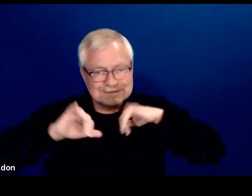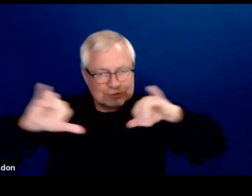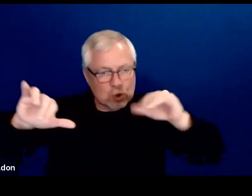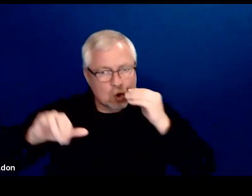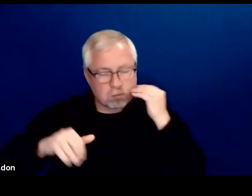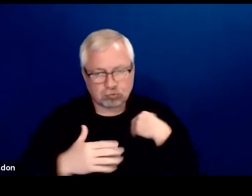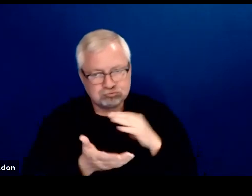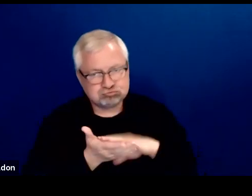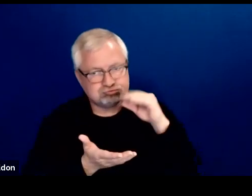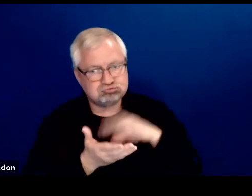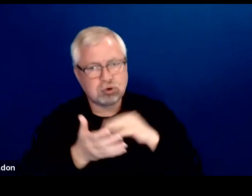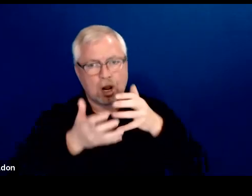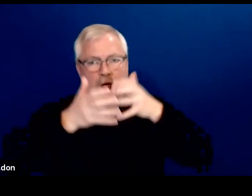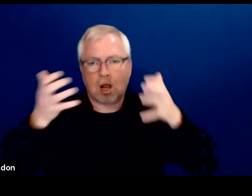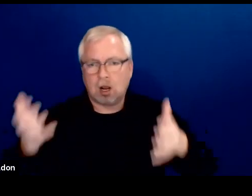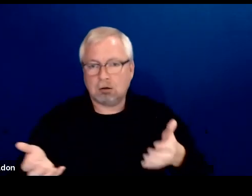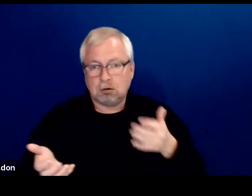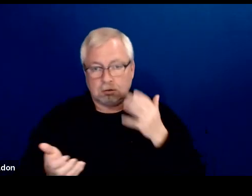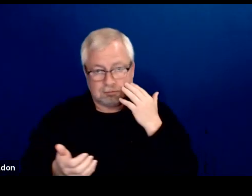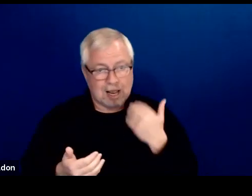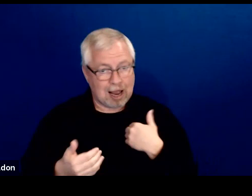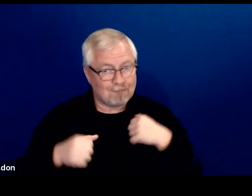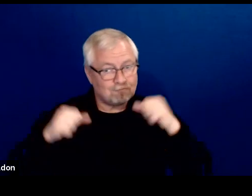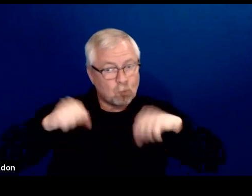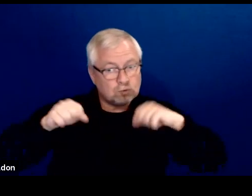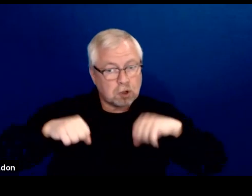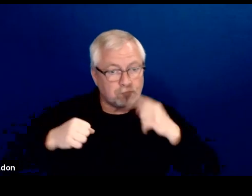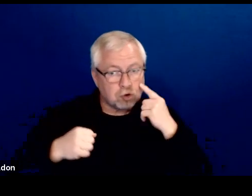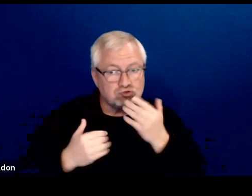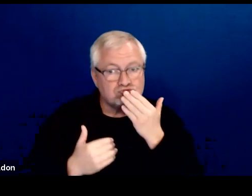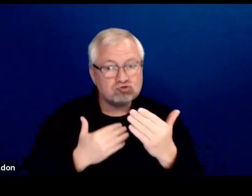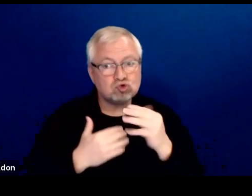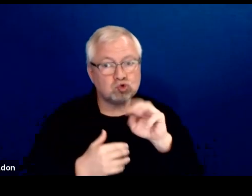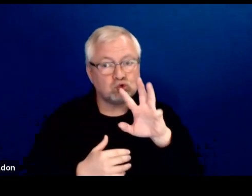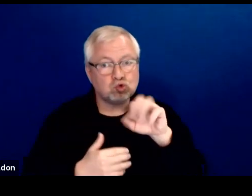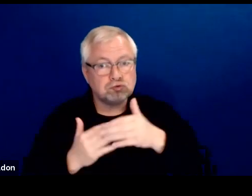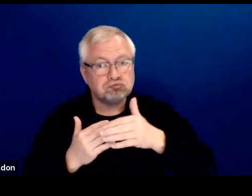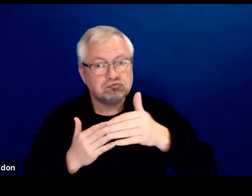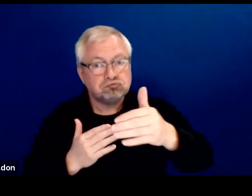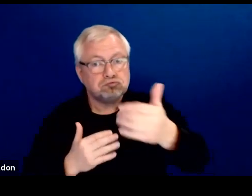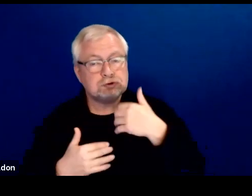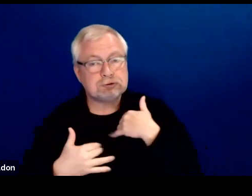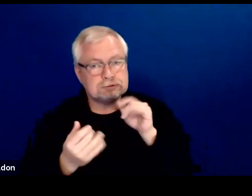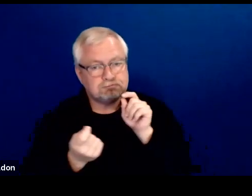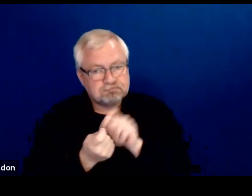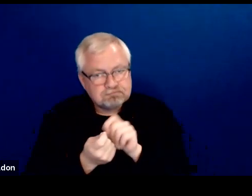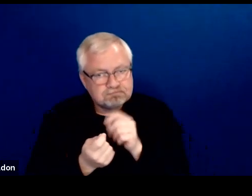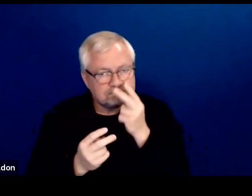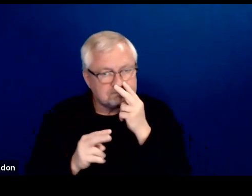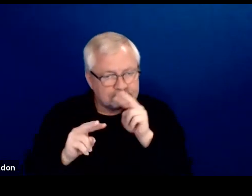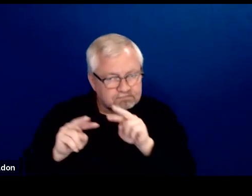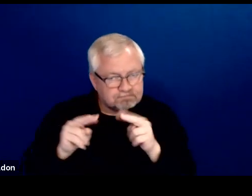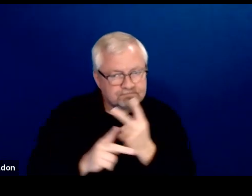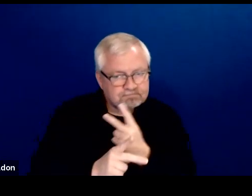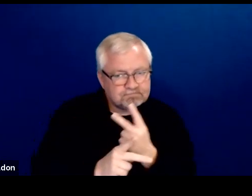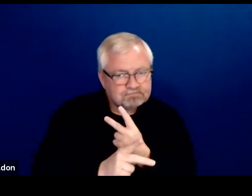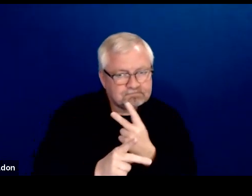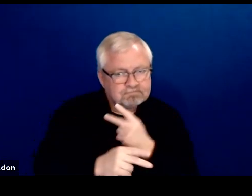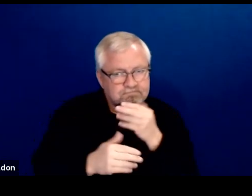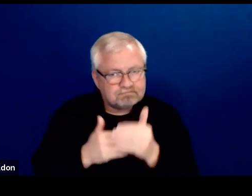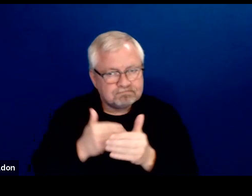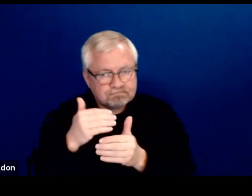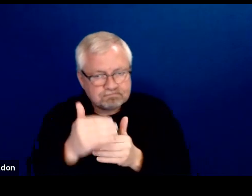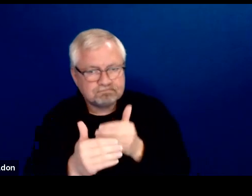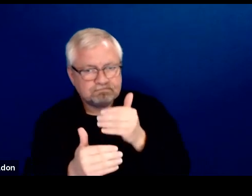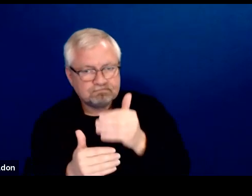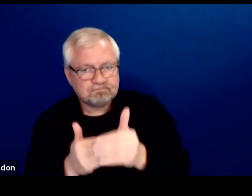to be much more exact, much more scalpel-like in going in and trying to make things work, and